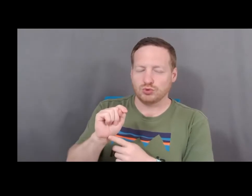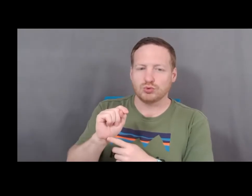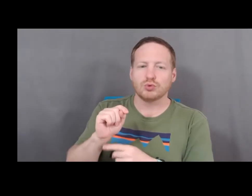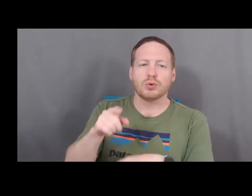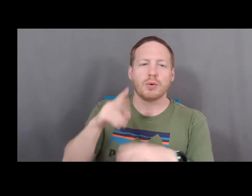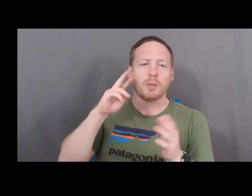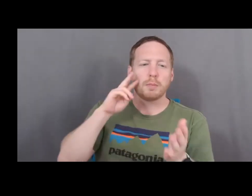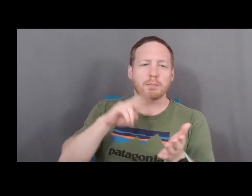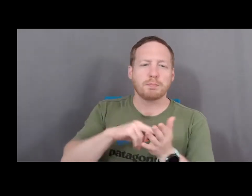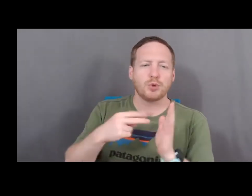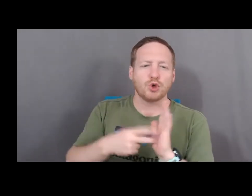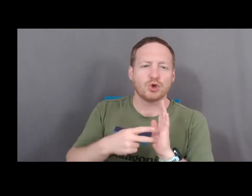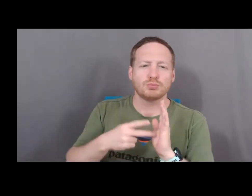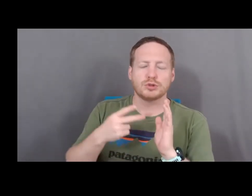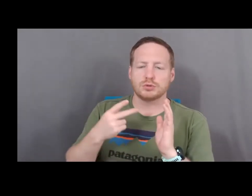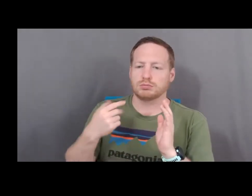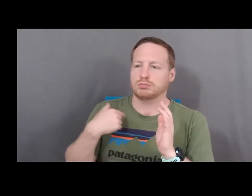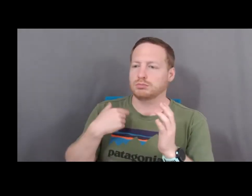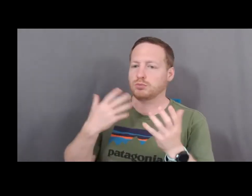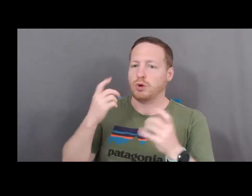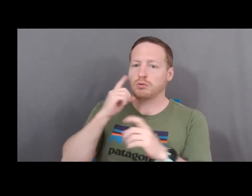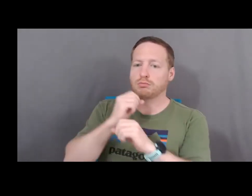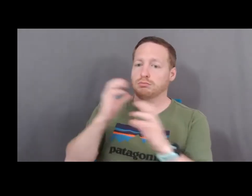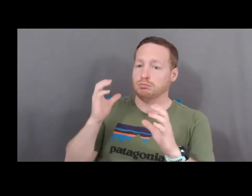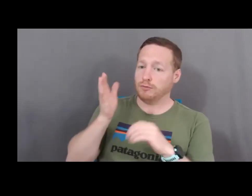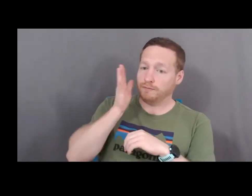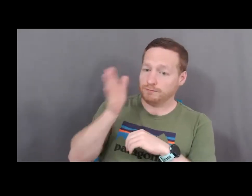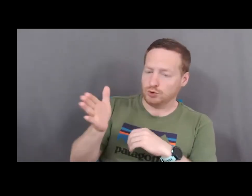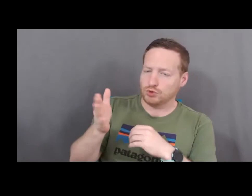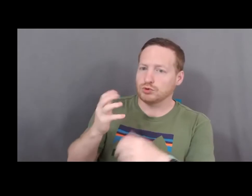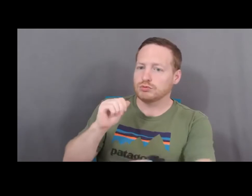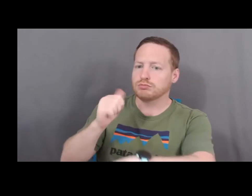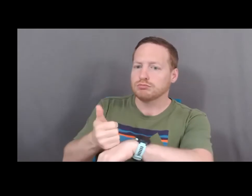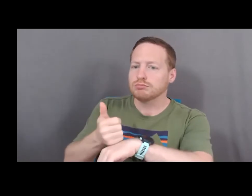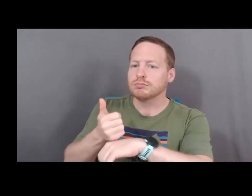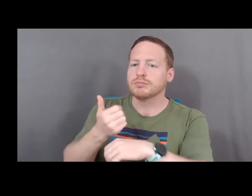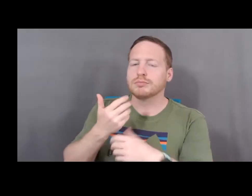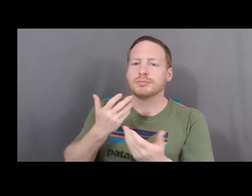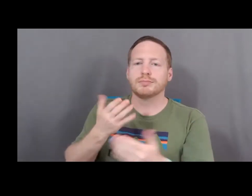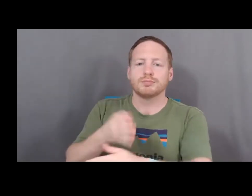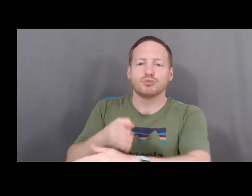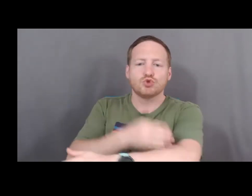And that was going to be in the month of October for the purpose of us setting